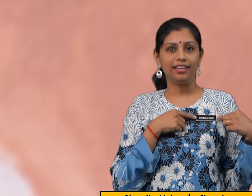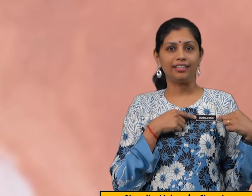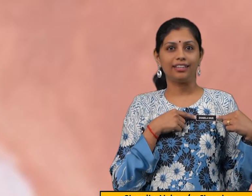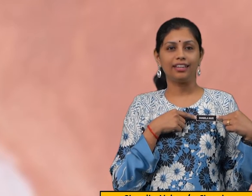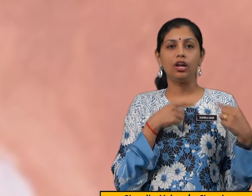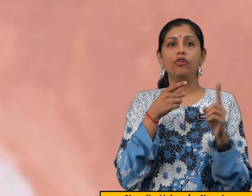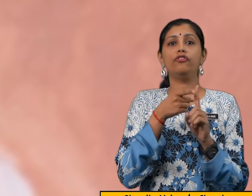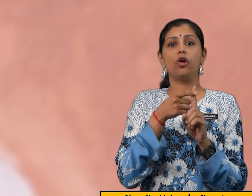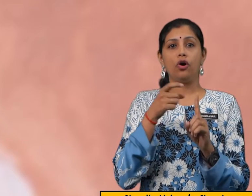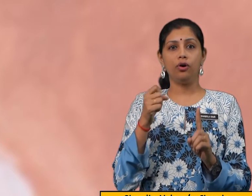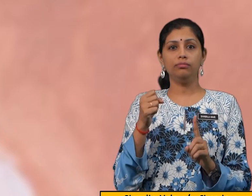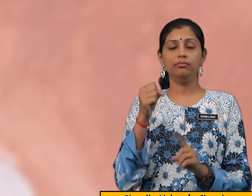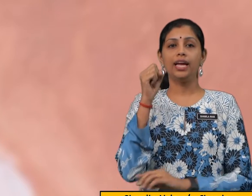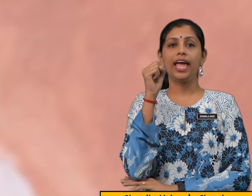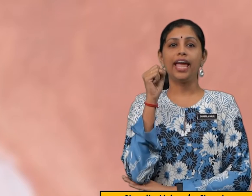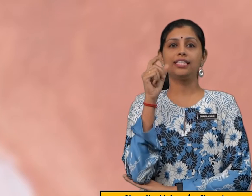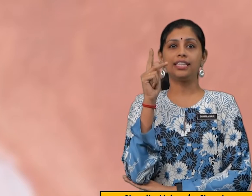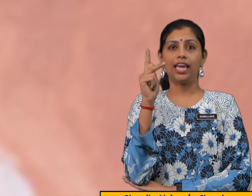Nair from SK